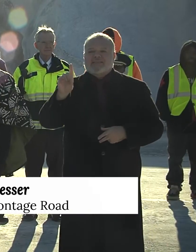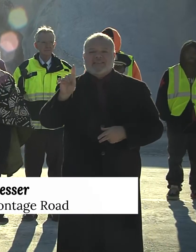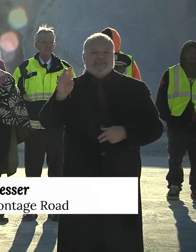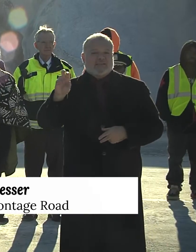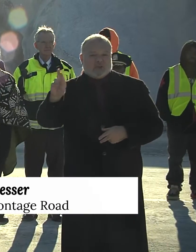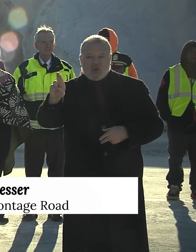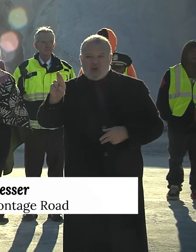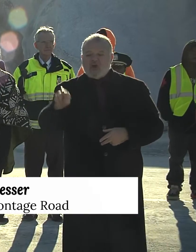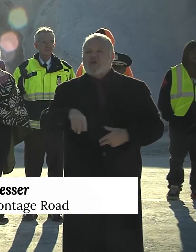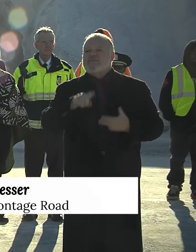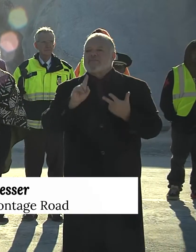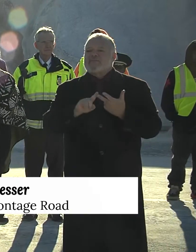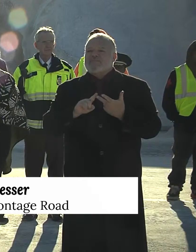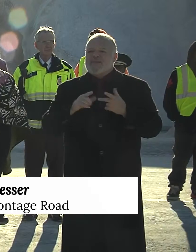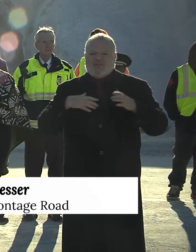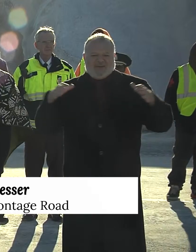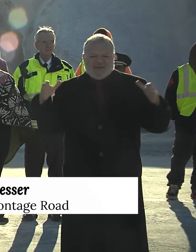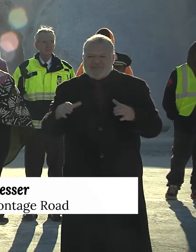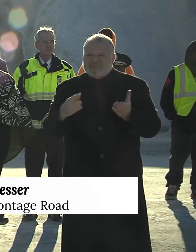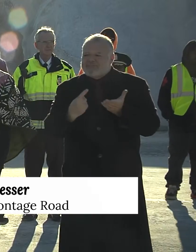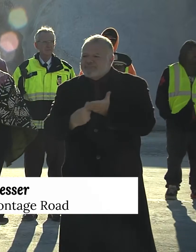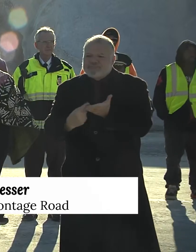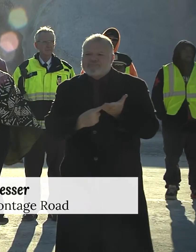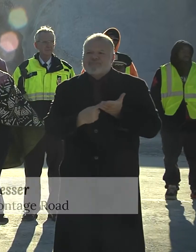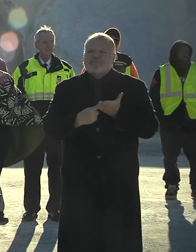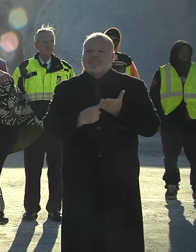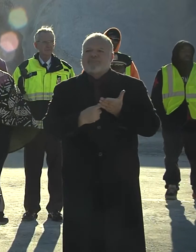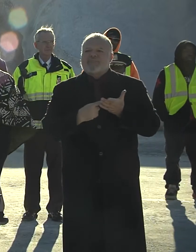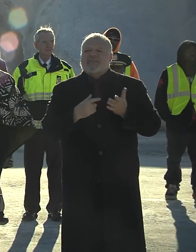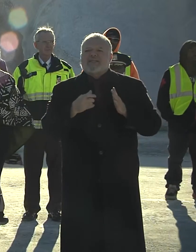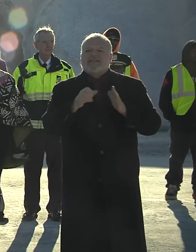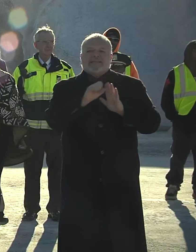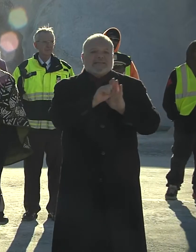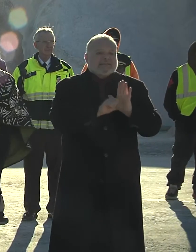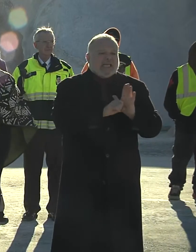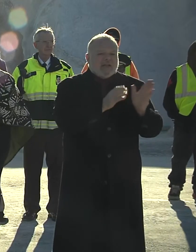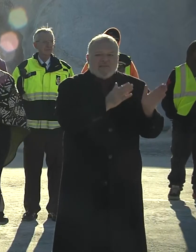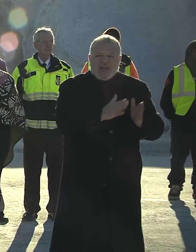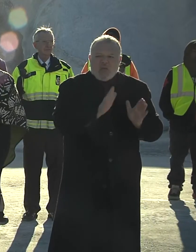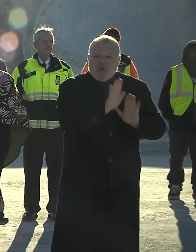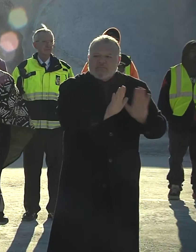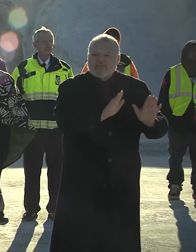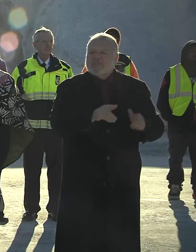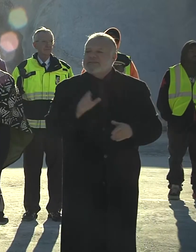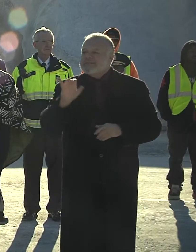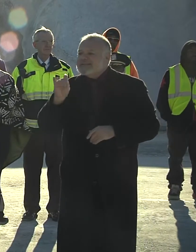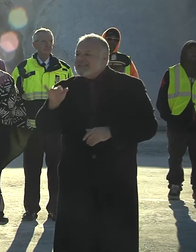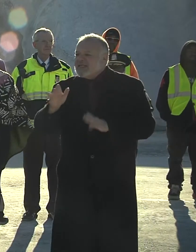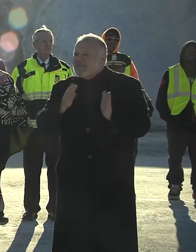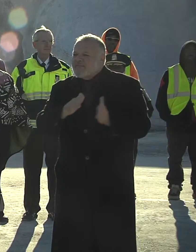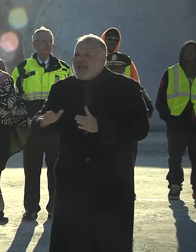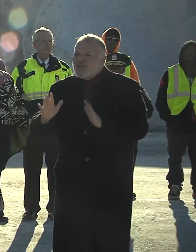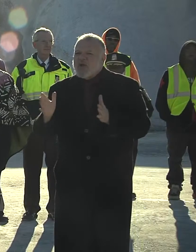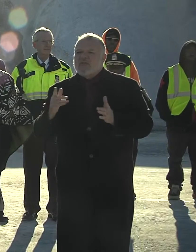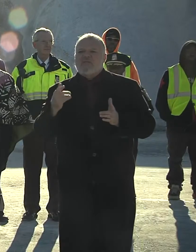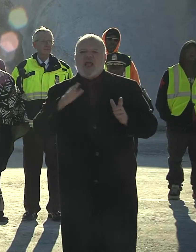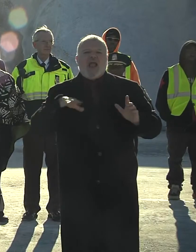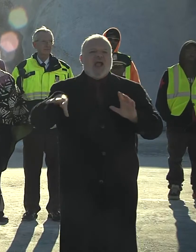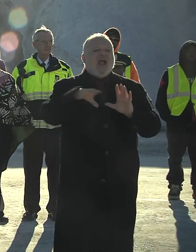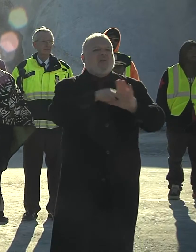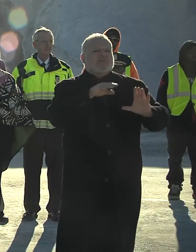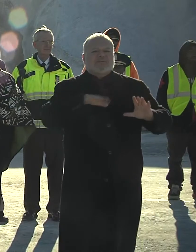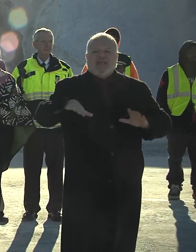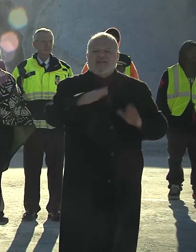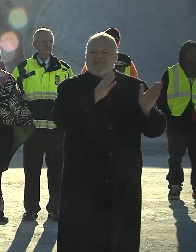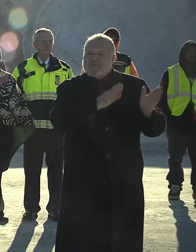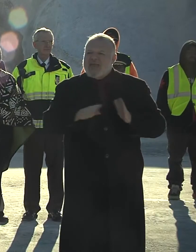limits and to solidify response plans in places where there are overlapping jurisdictions, especially where there's been confusion